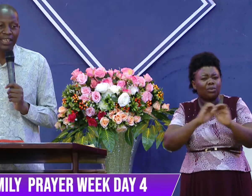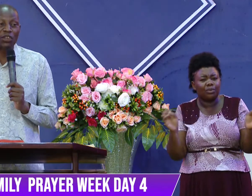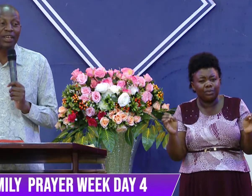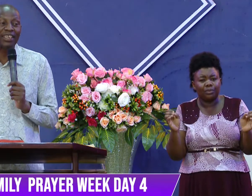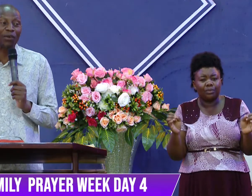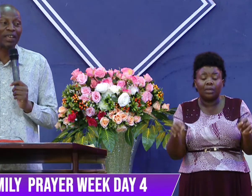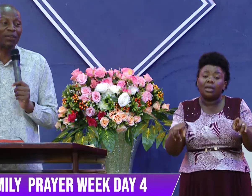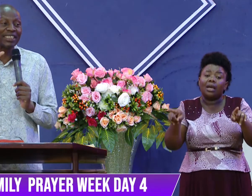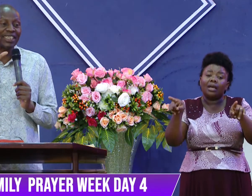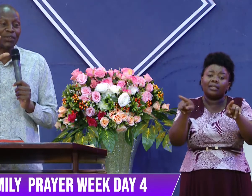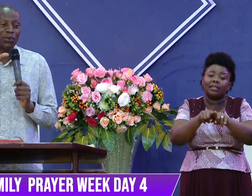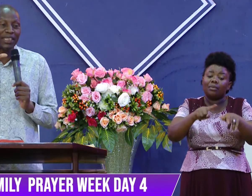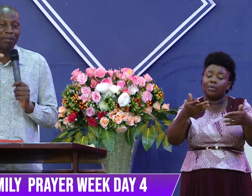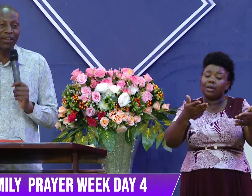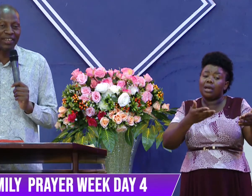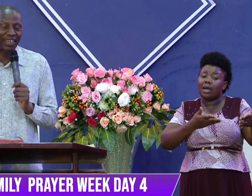not. And